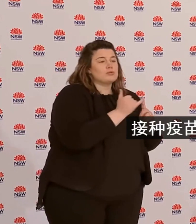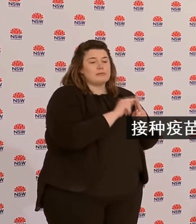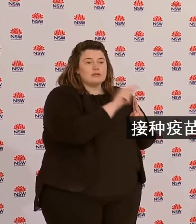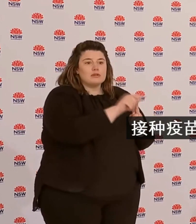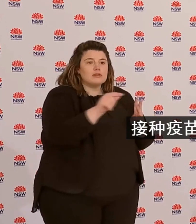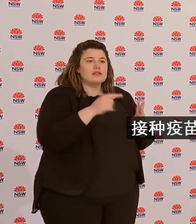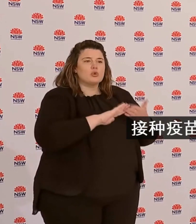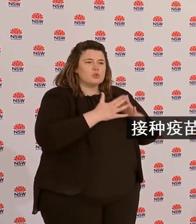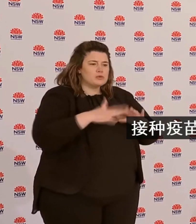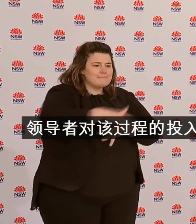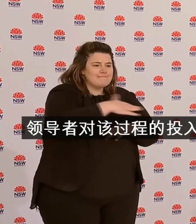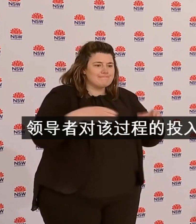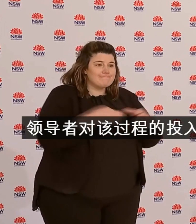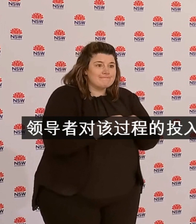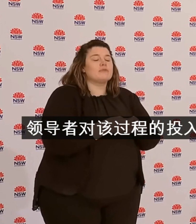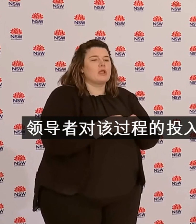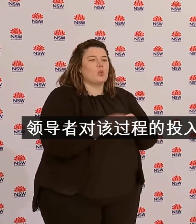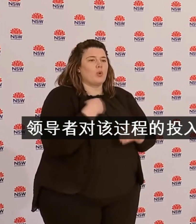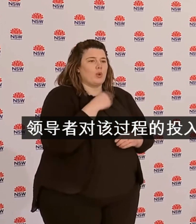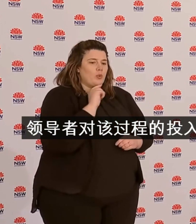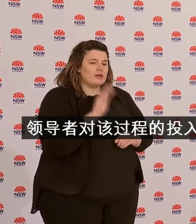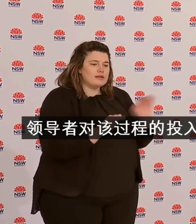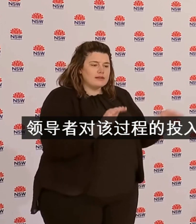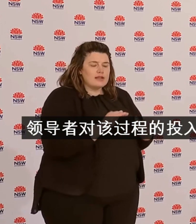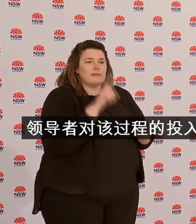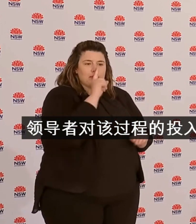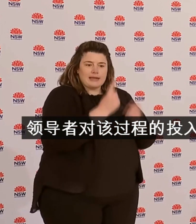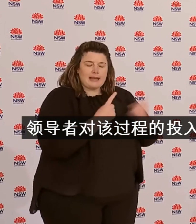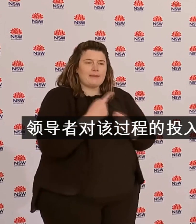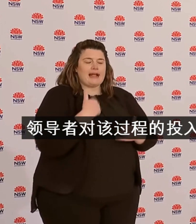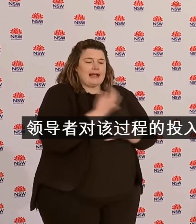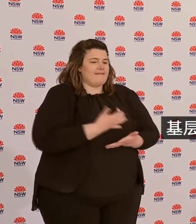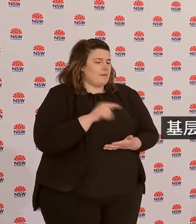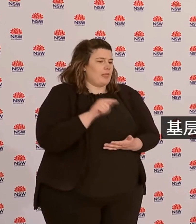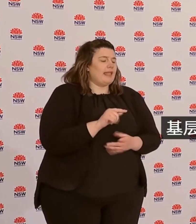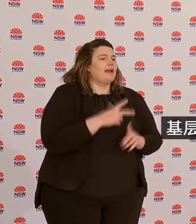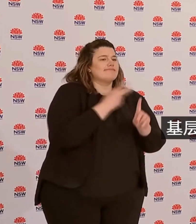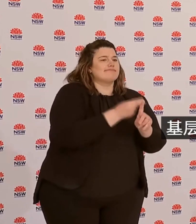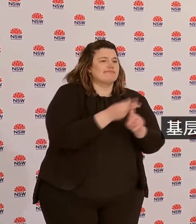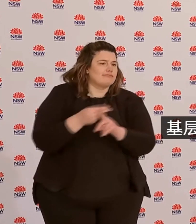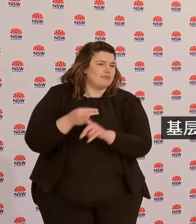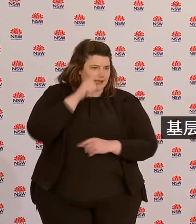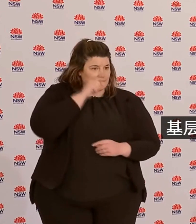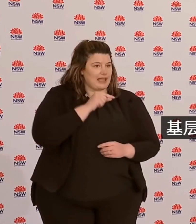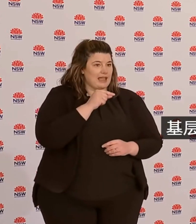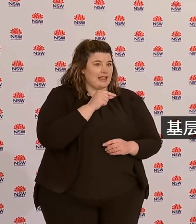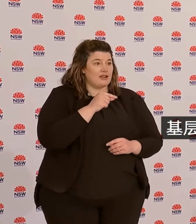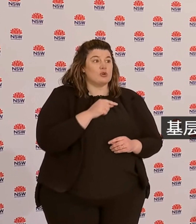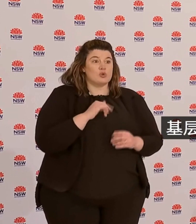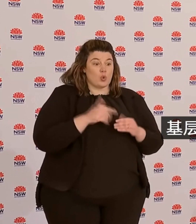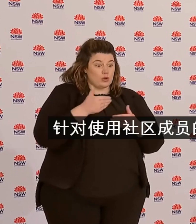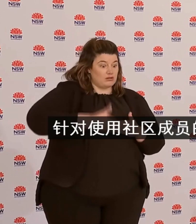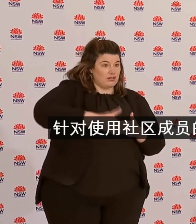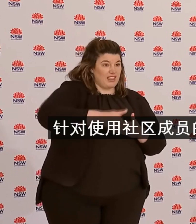vaccine. And again, I want to thank community leaders for their input into that process. So you will see in coming weeks more opportunities at a very